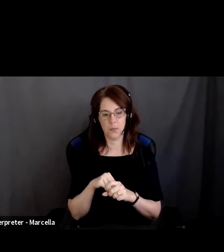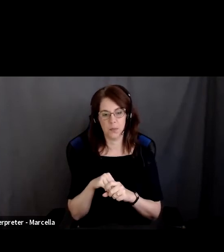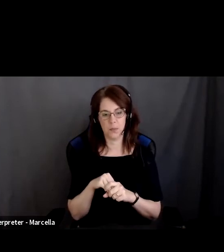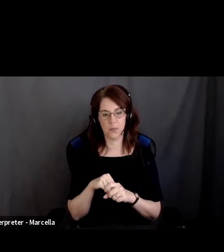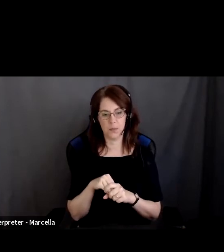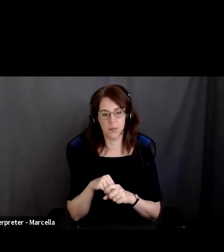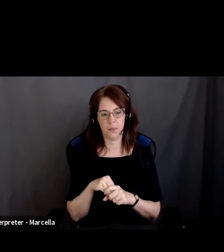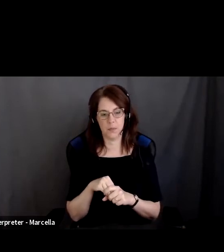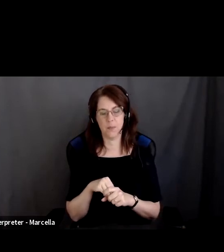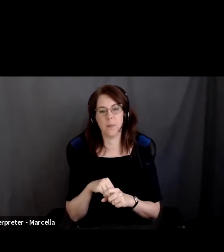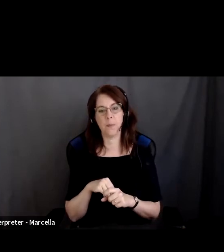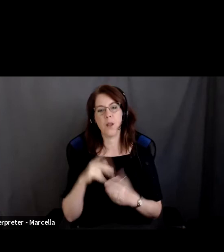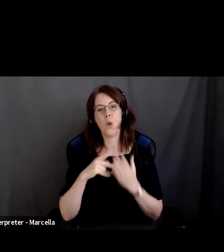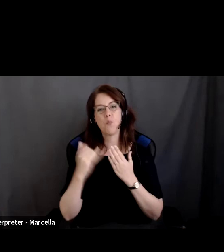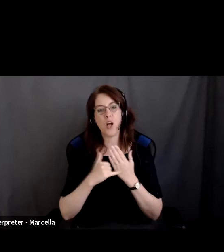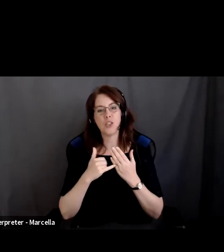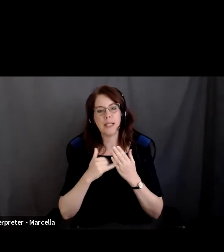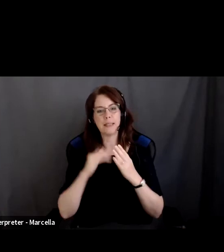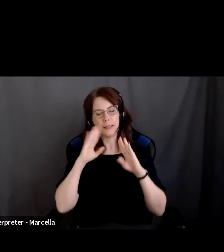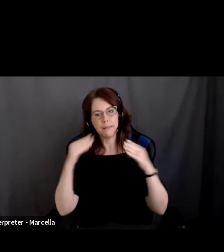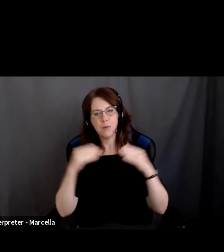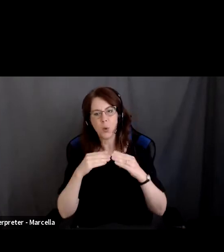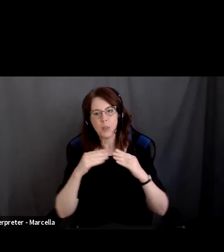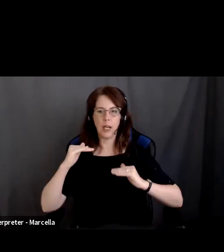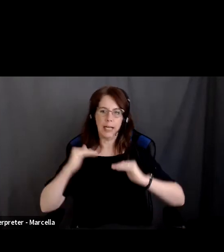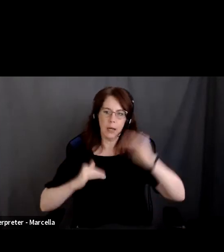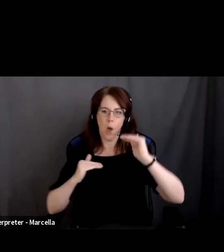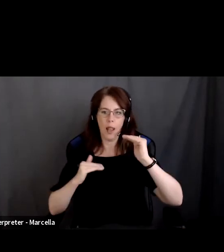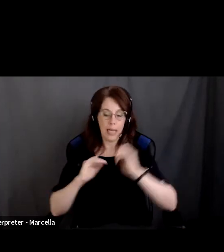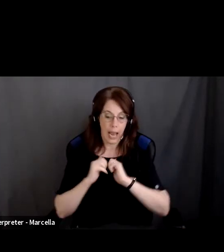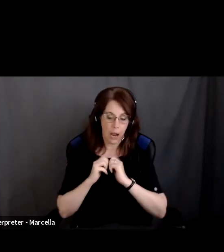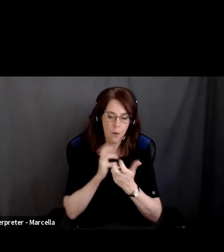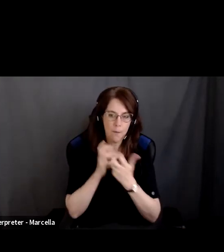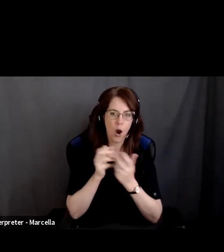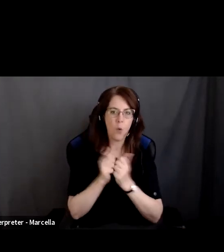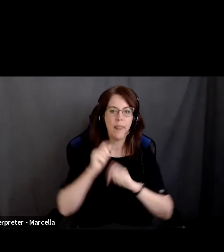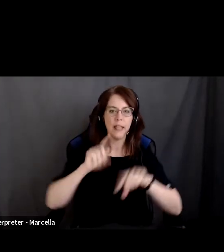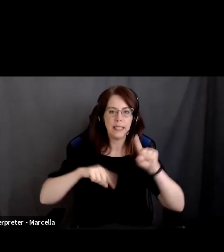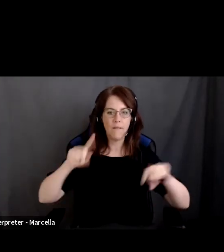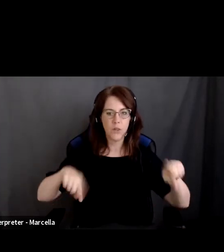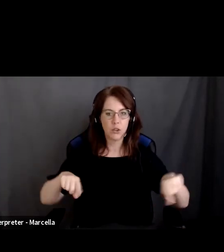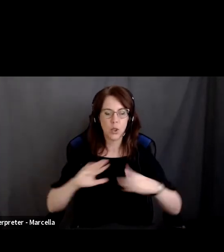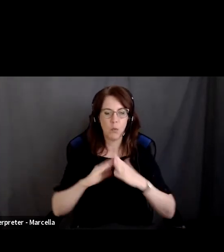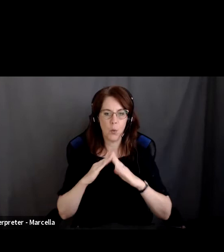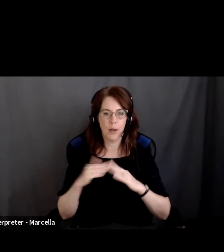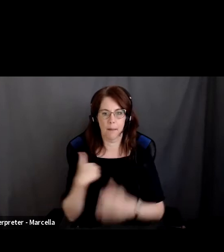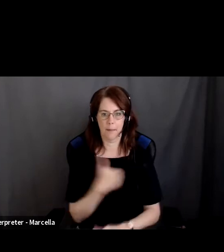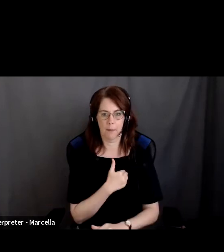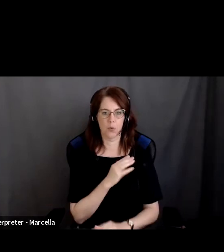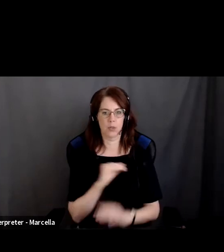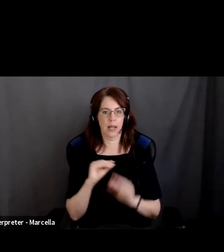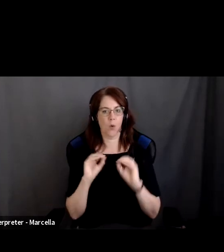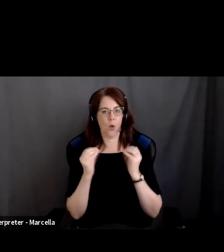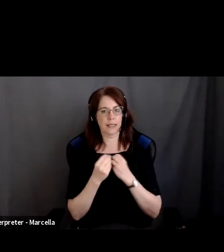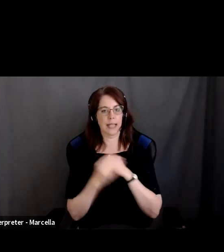projects that address inequality by partnering with diverse community members and organizations in